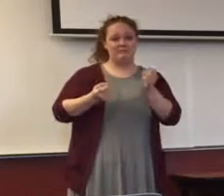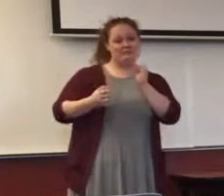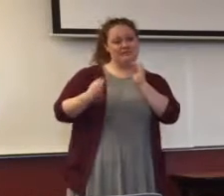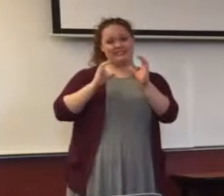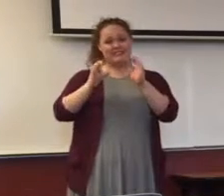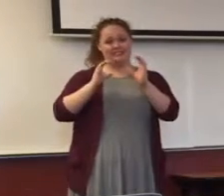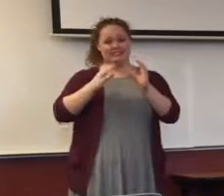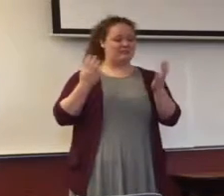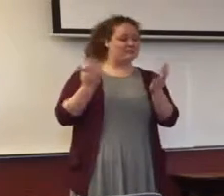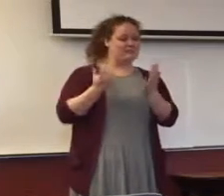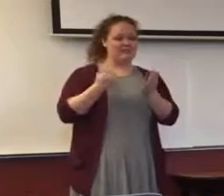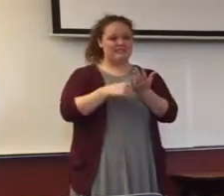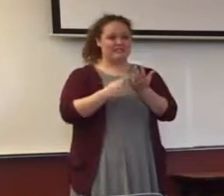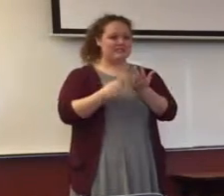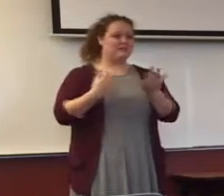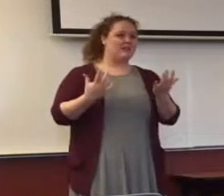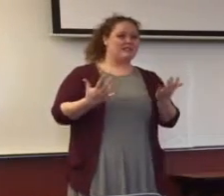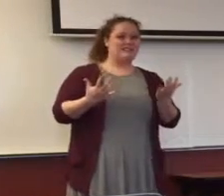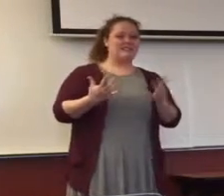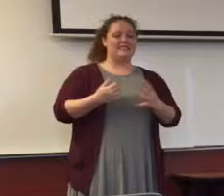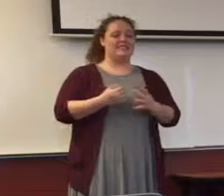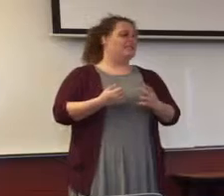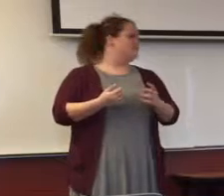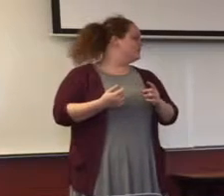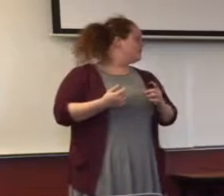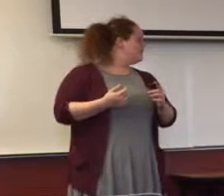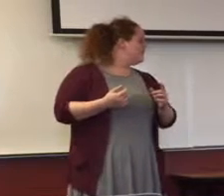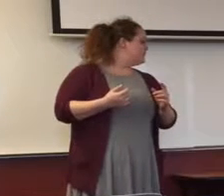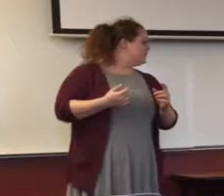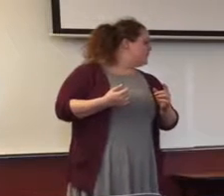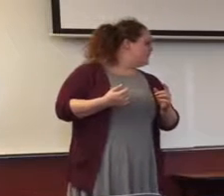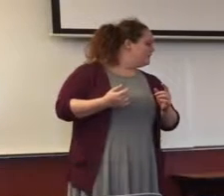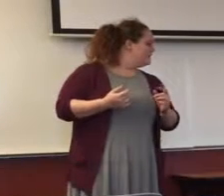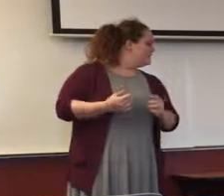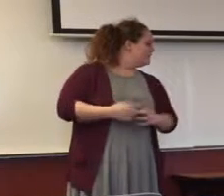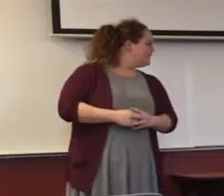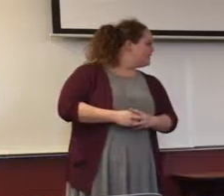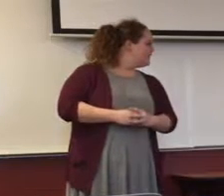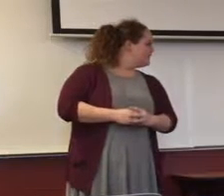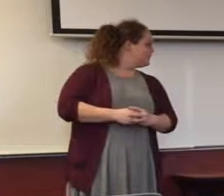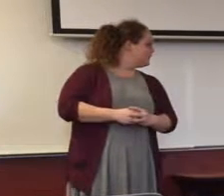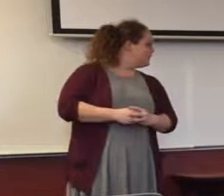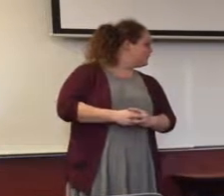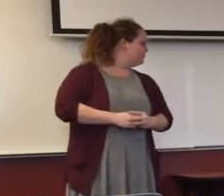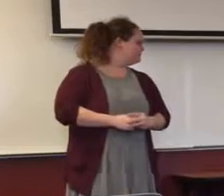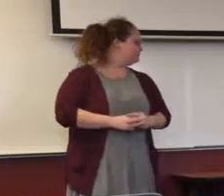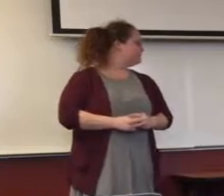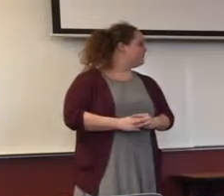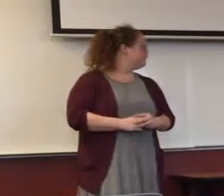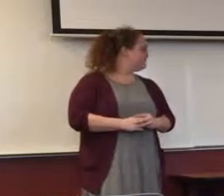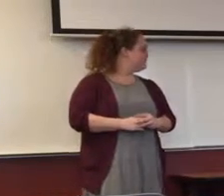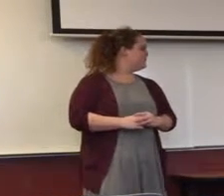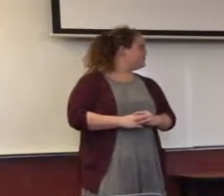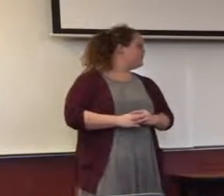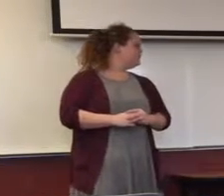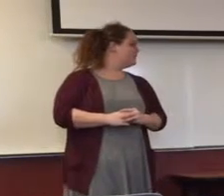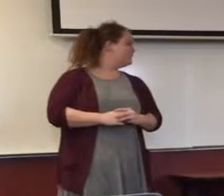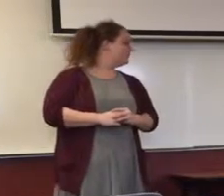this, and you're like this. I'm like, in the bathroom? Do what? Oh, when they're talking about the chain in the tank